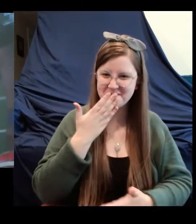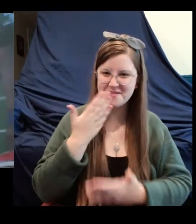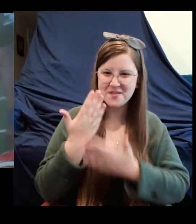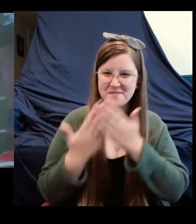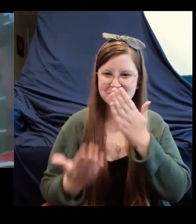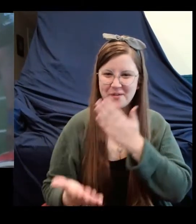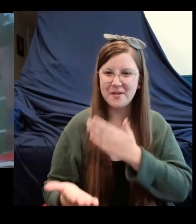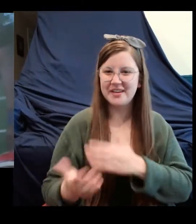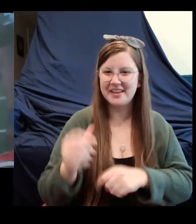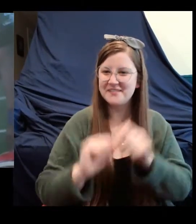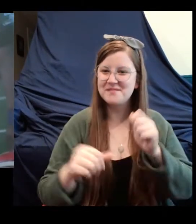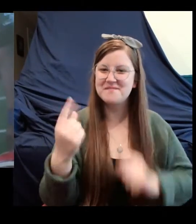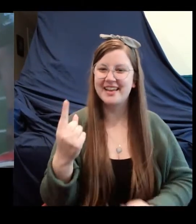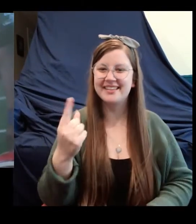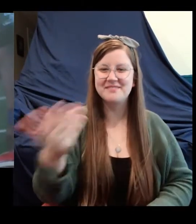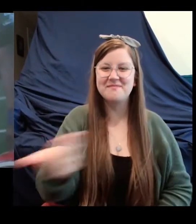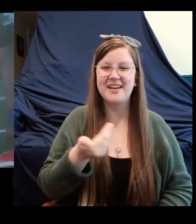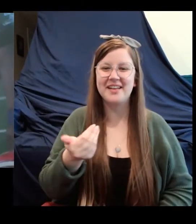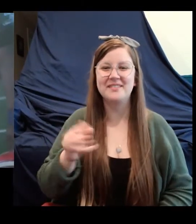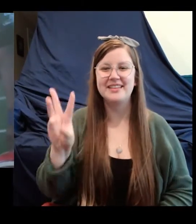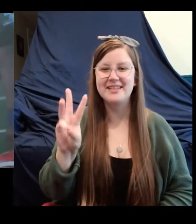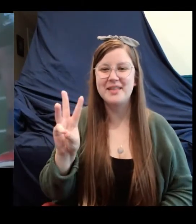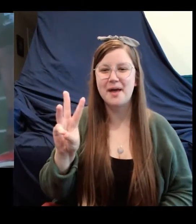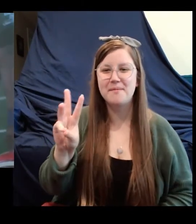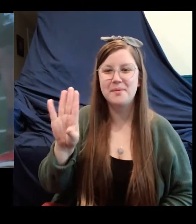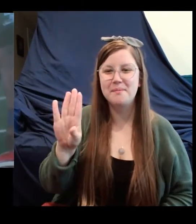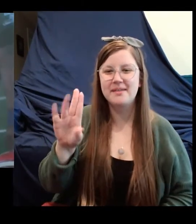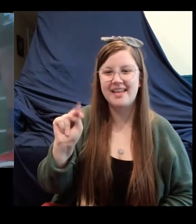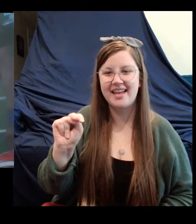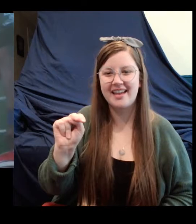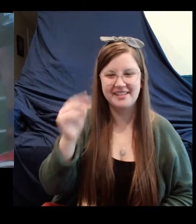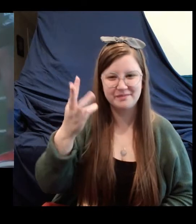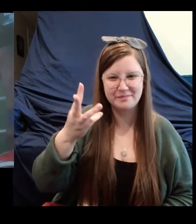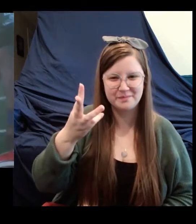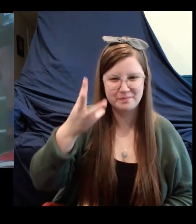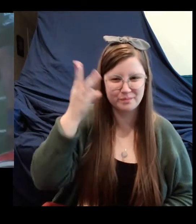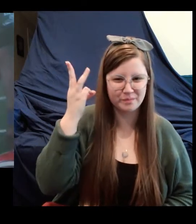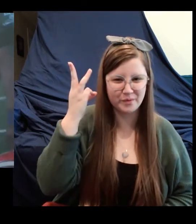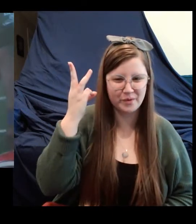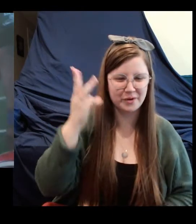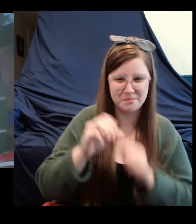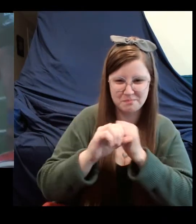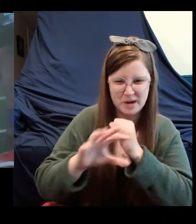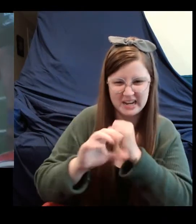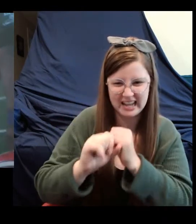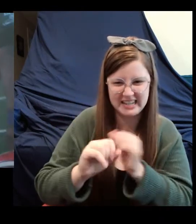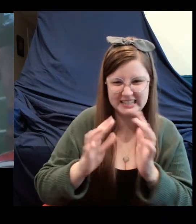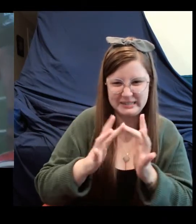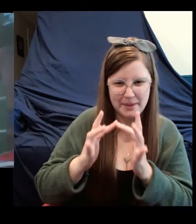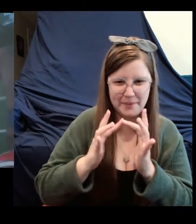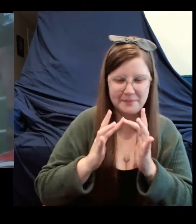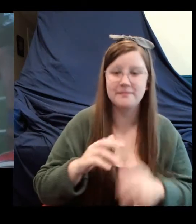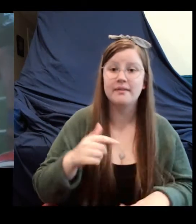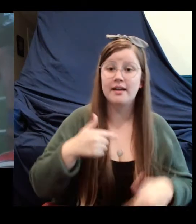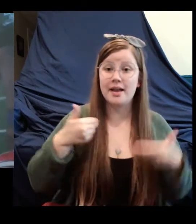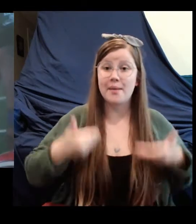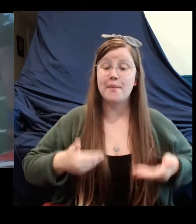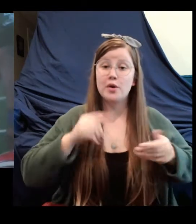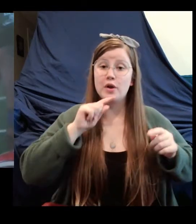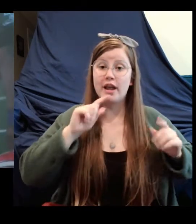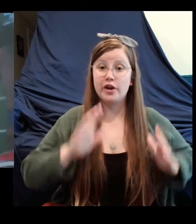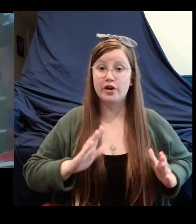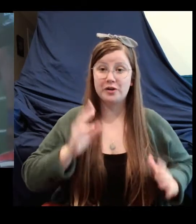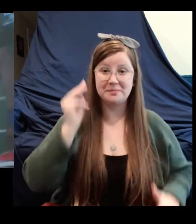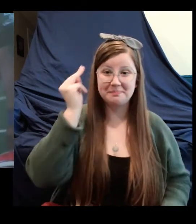Good morning, everybody, and welcome to the WBN. I'm your anchor, Mr. Mint. Happy Thursday,